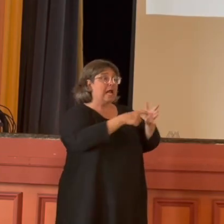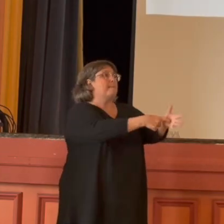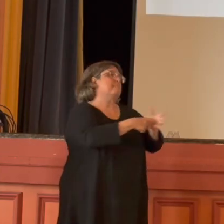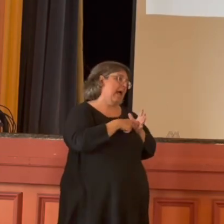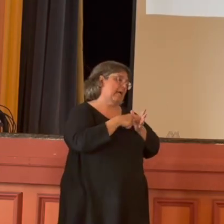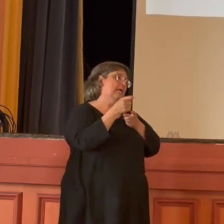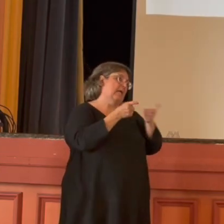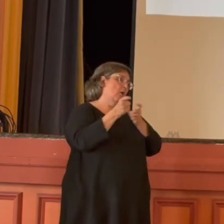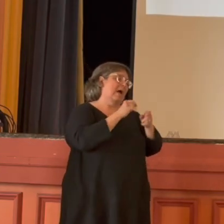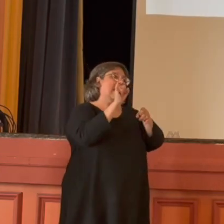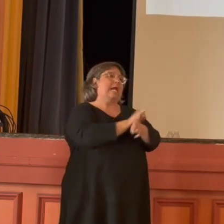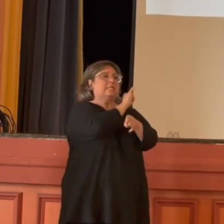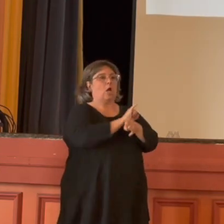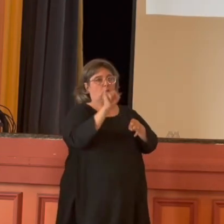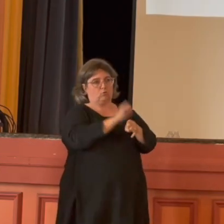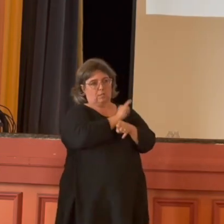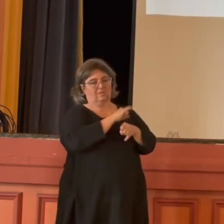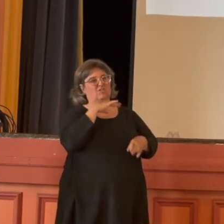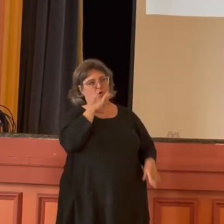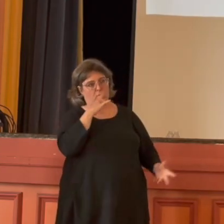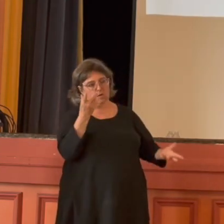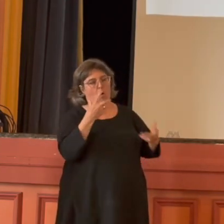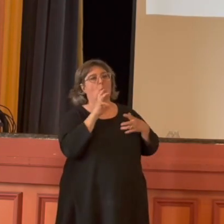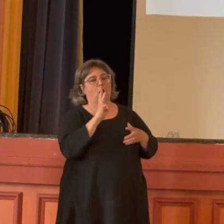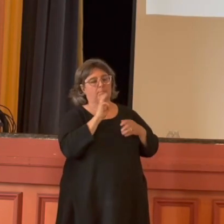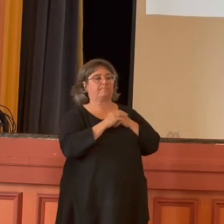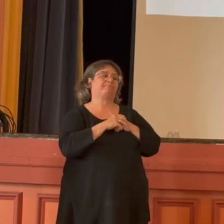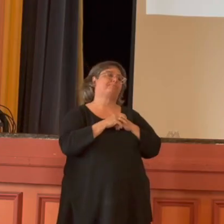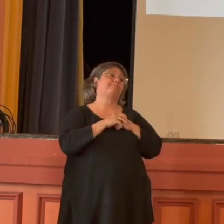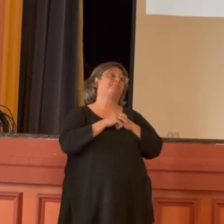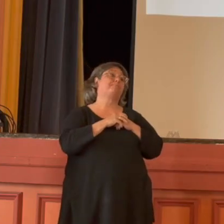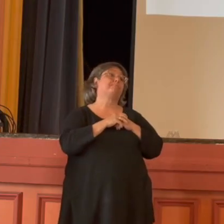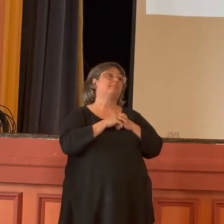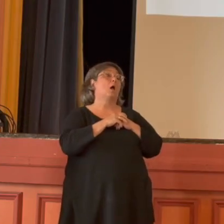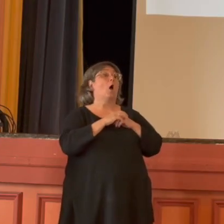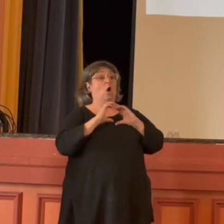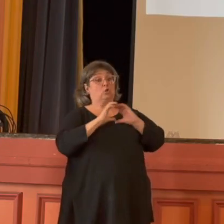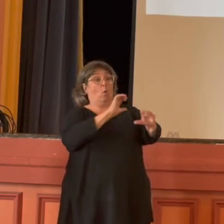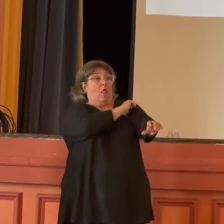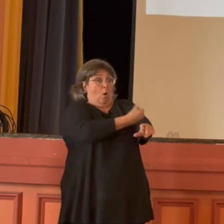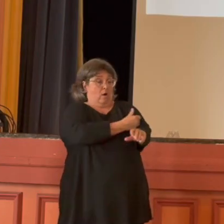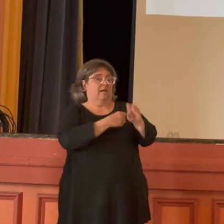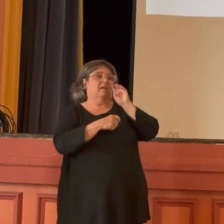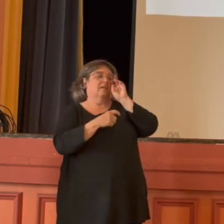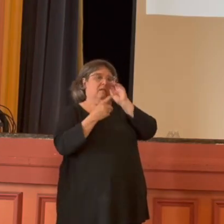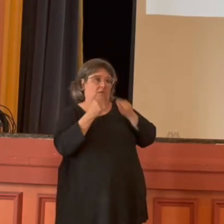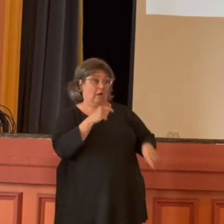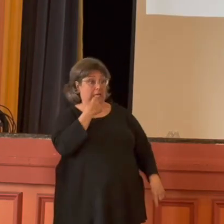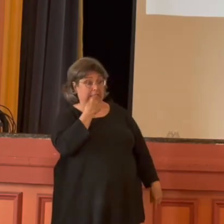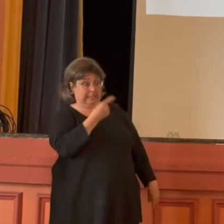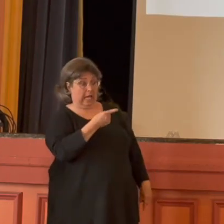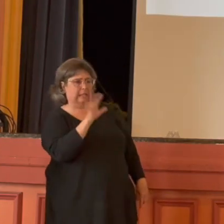to deal with industrial sewage. And so when the Sewer Authority tried to tell